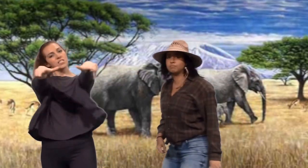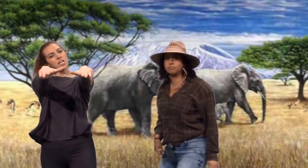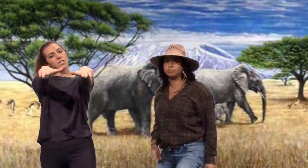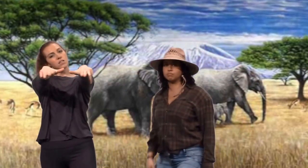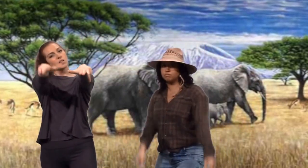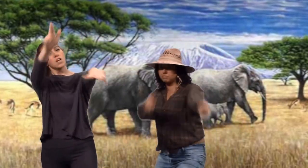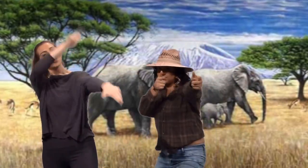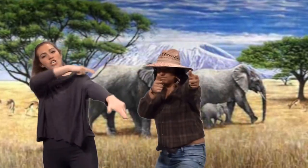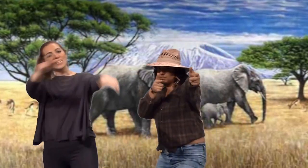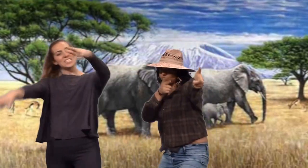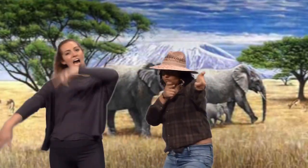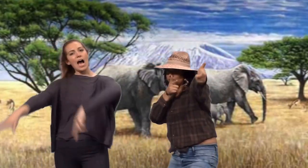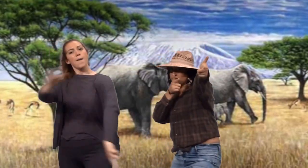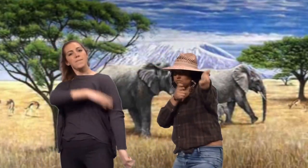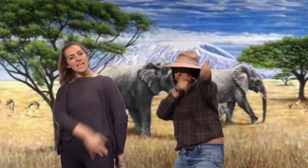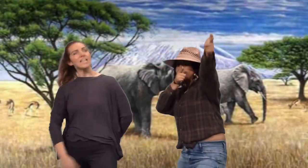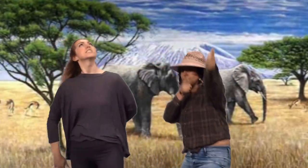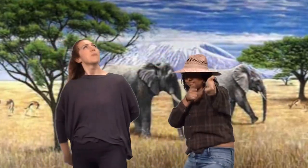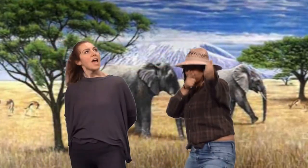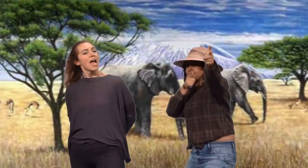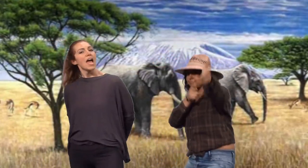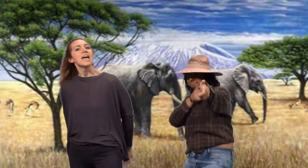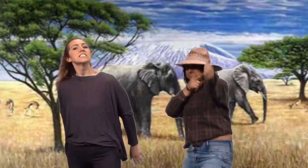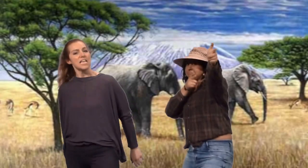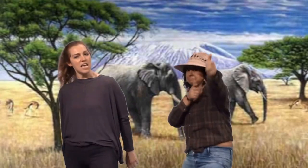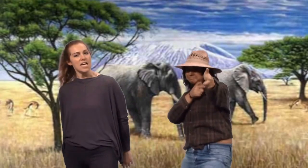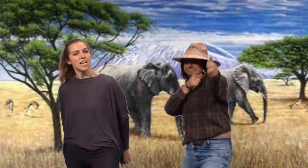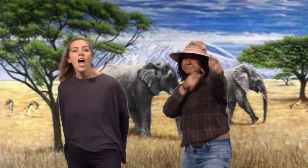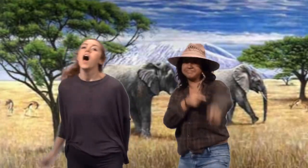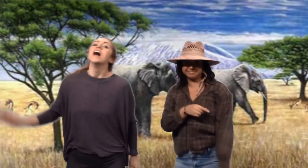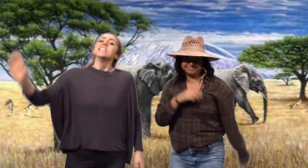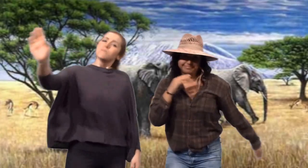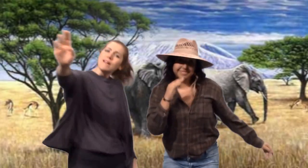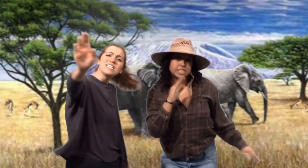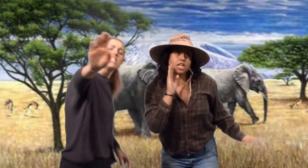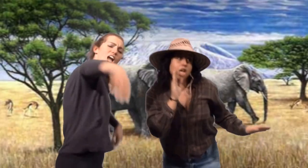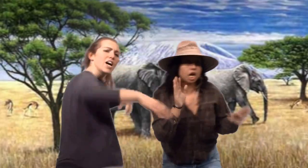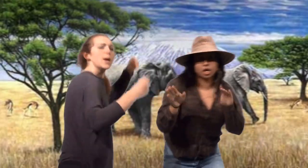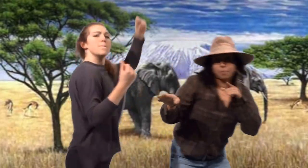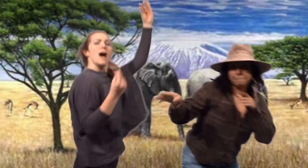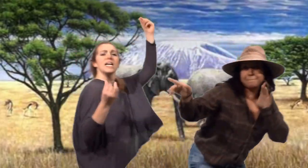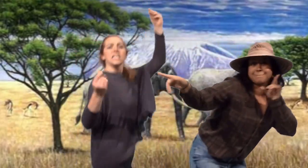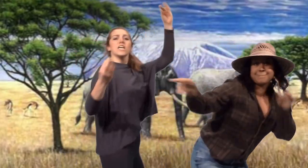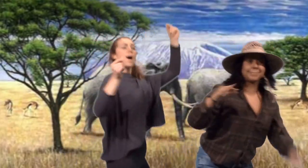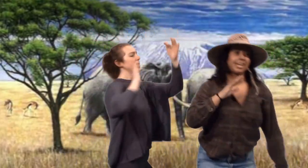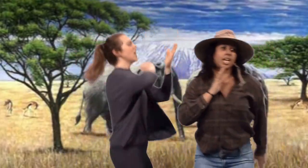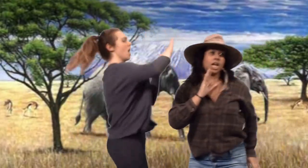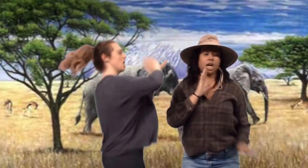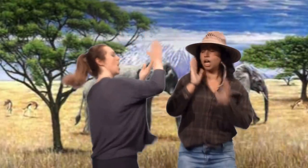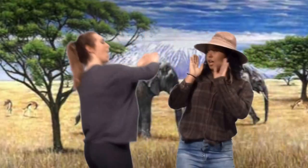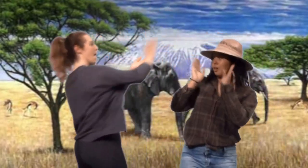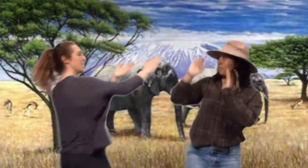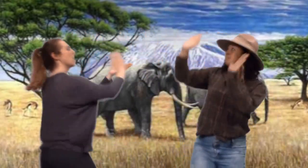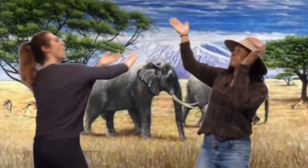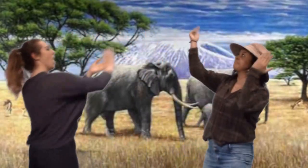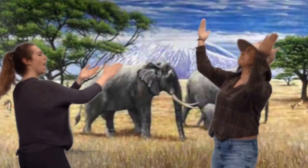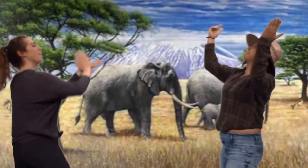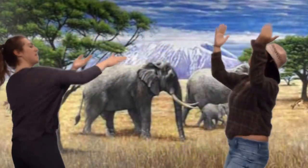hunting. She's got me poaching, earning all your money from me. What you gonna do